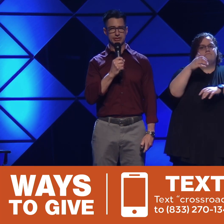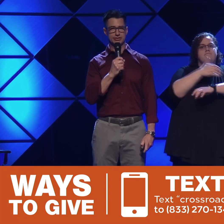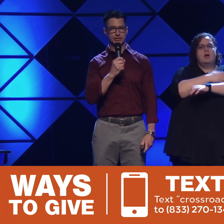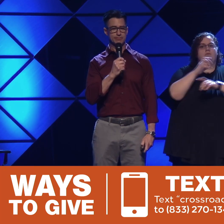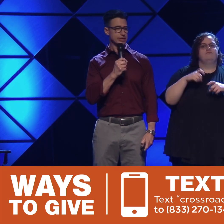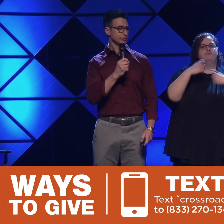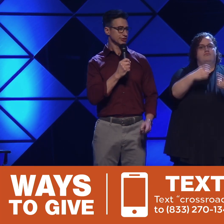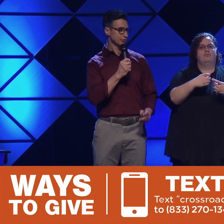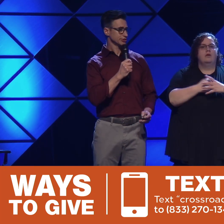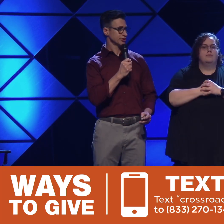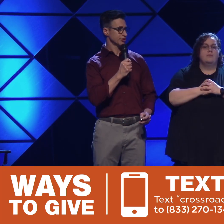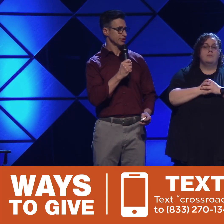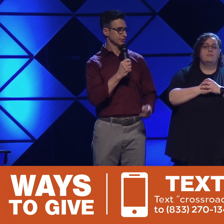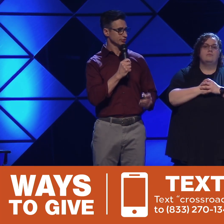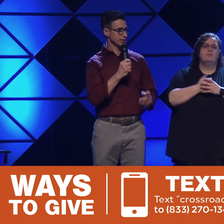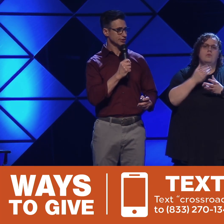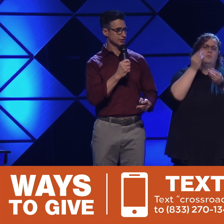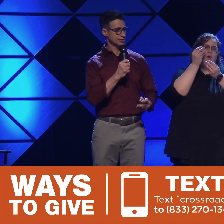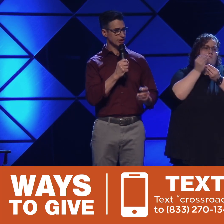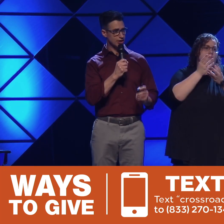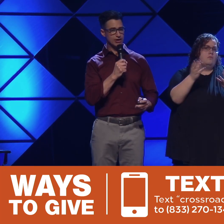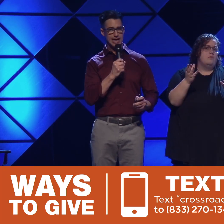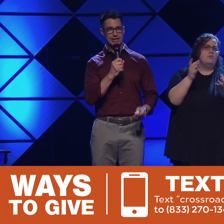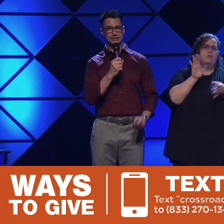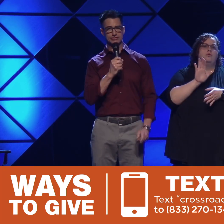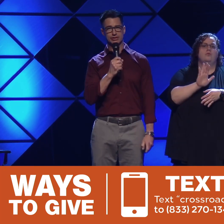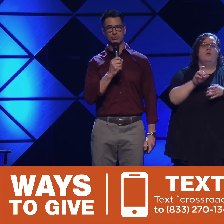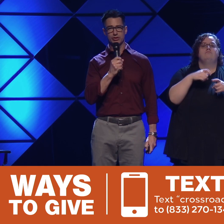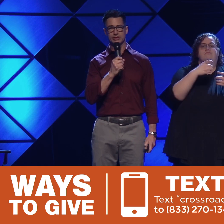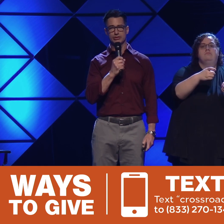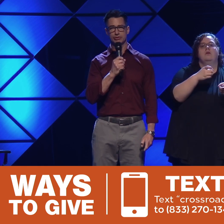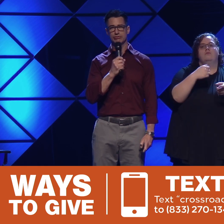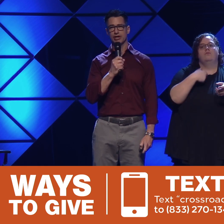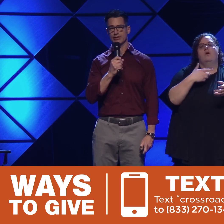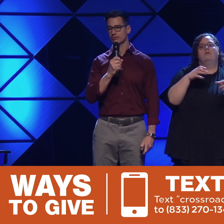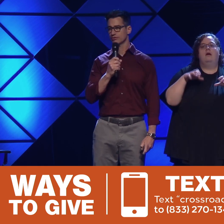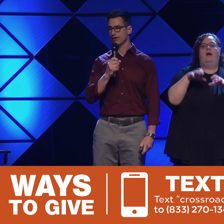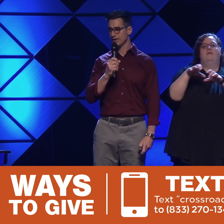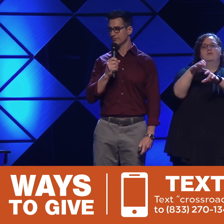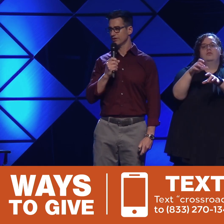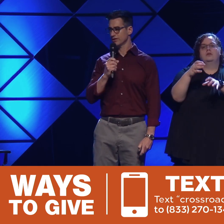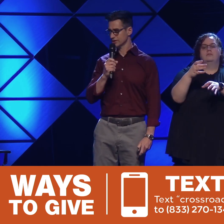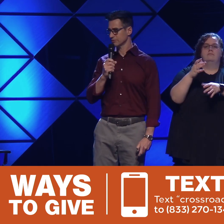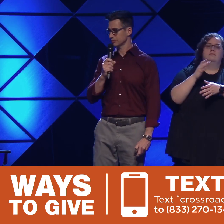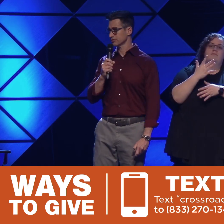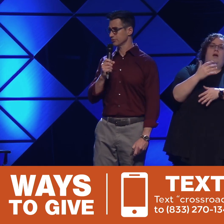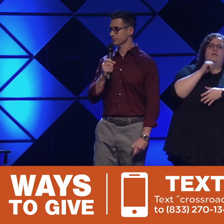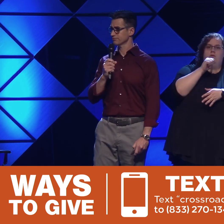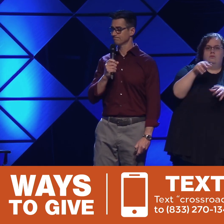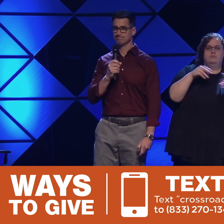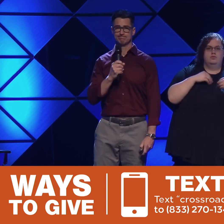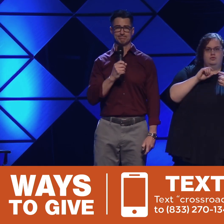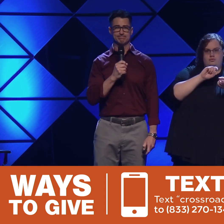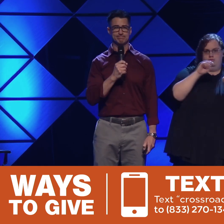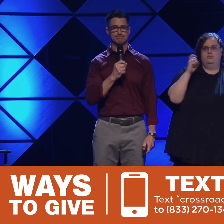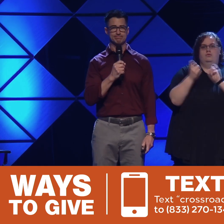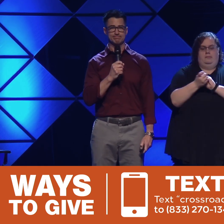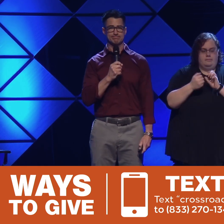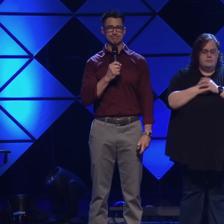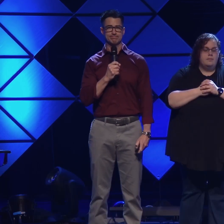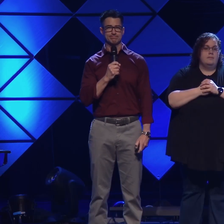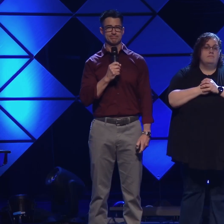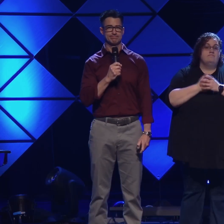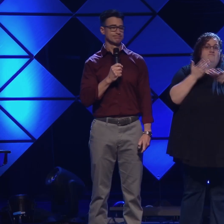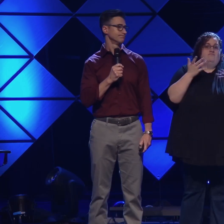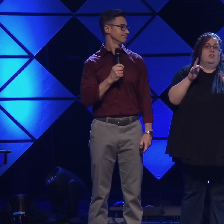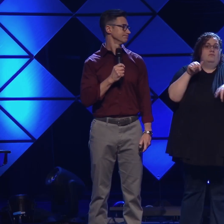the intention there. So we do want you to know that your donations are actively working to rewrite those 5 unacceptable truths. And that's